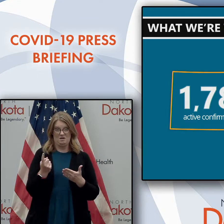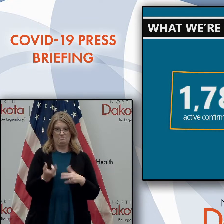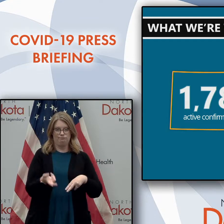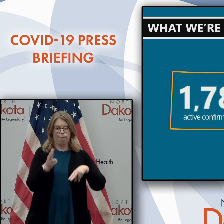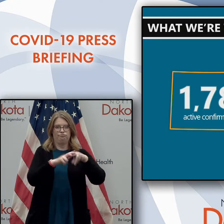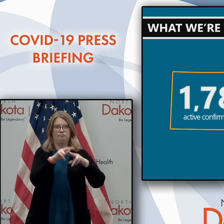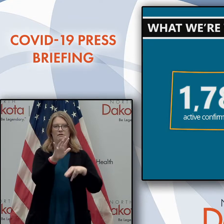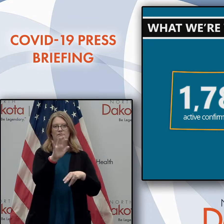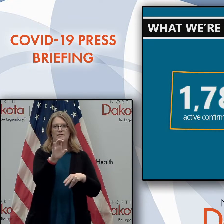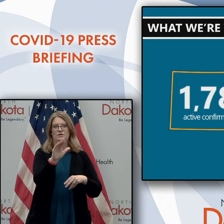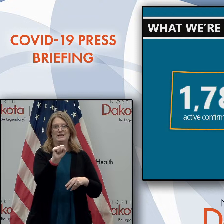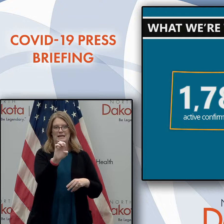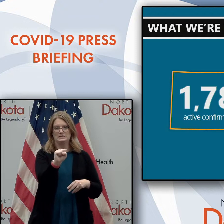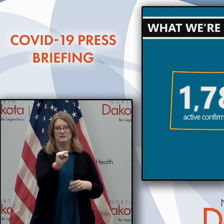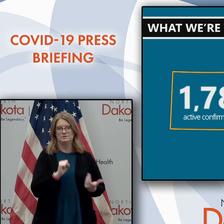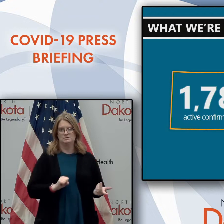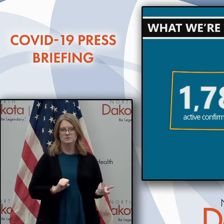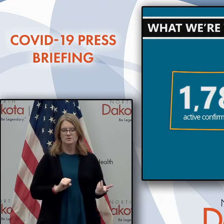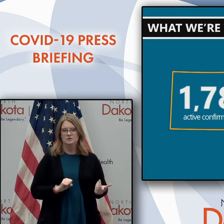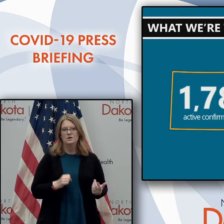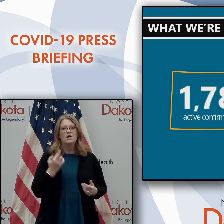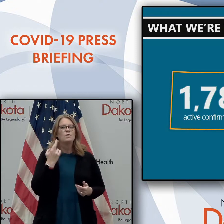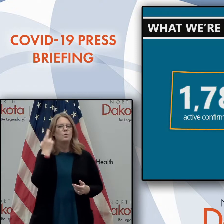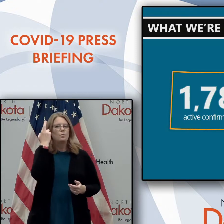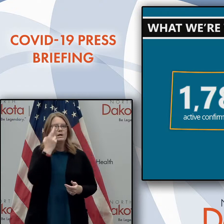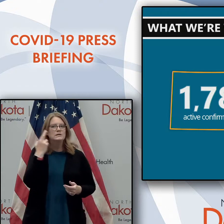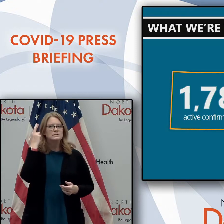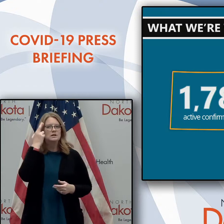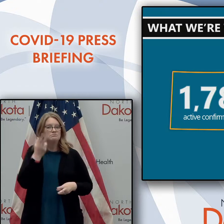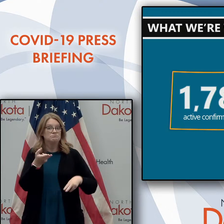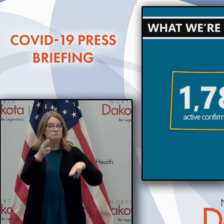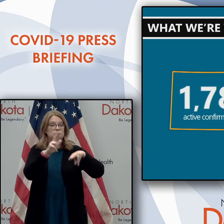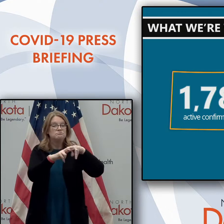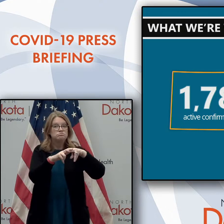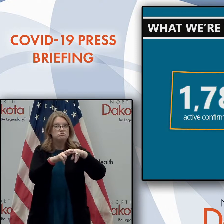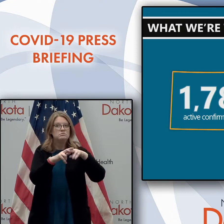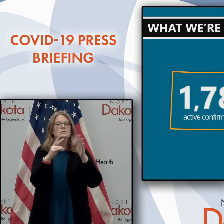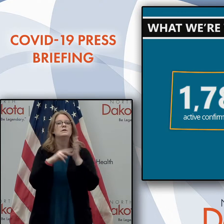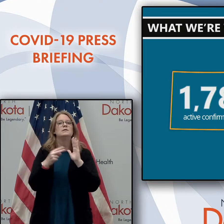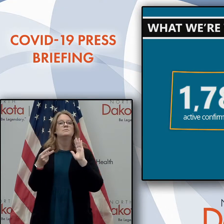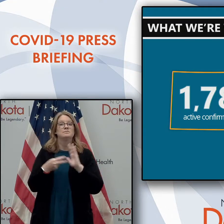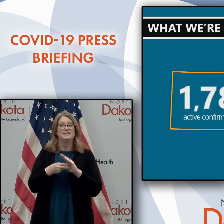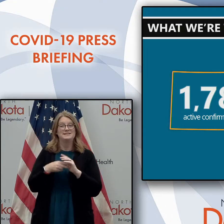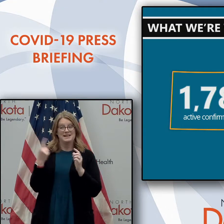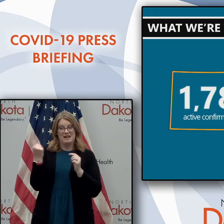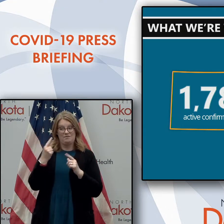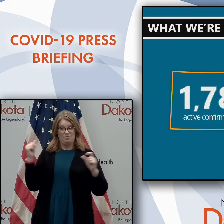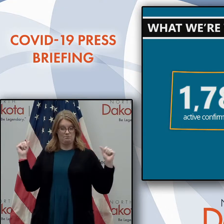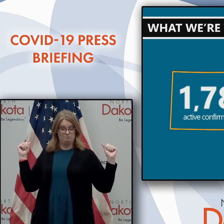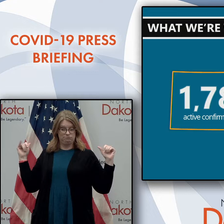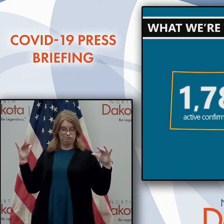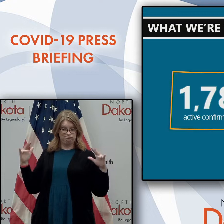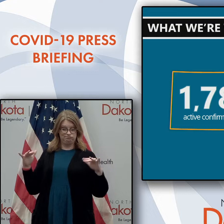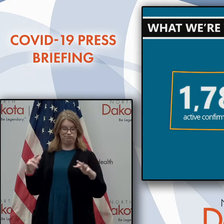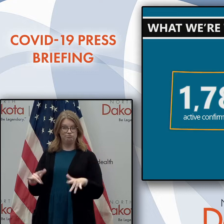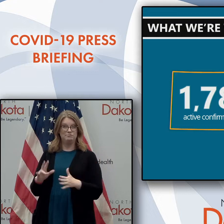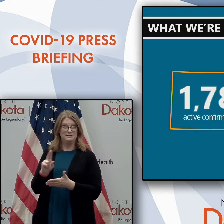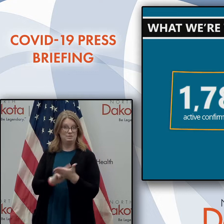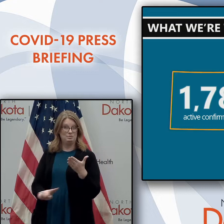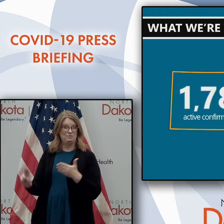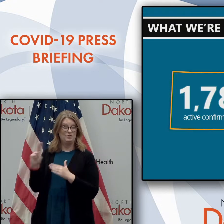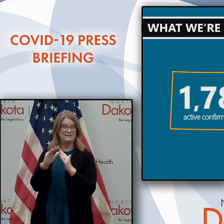increase, we believe, is due to the efforts that we're making to make sure that we're testing people as we head back into